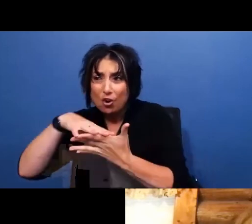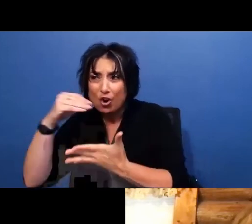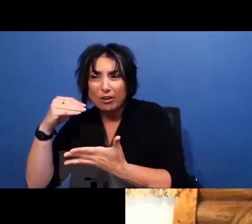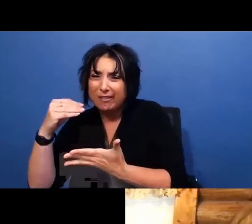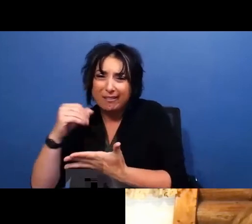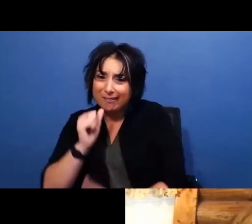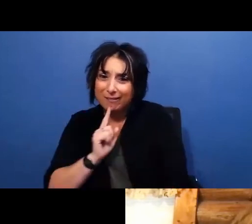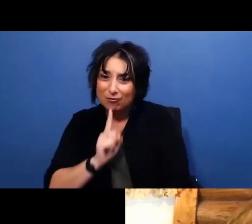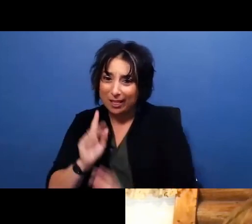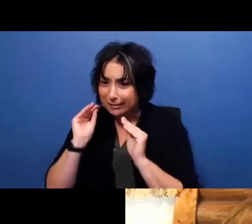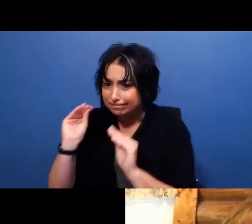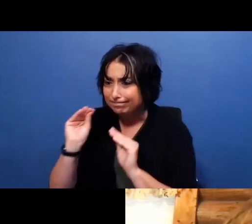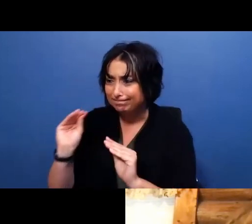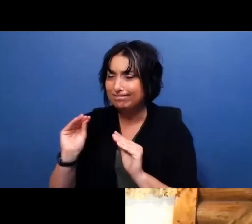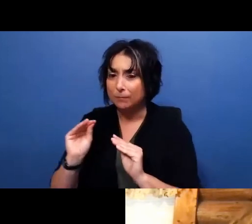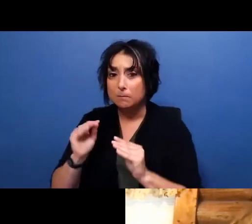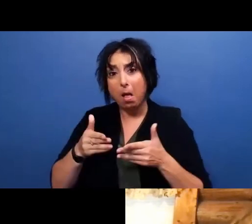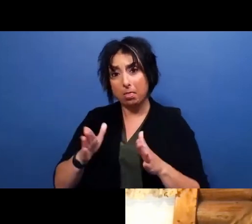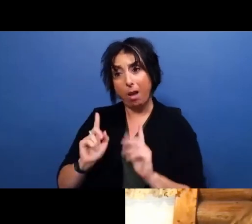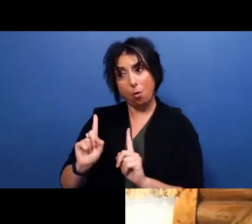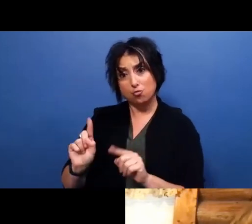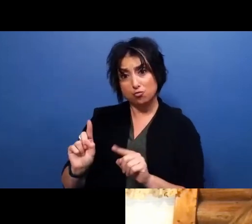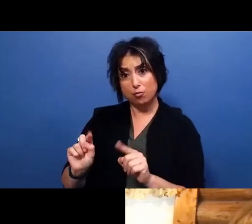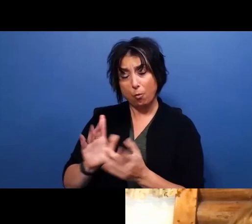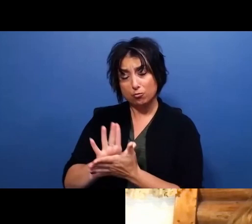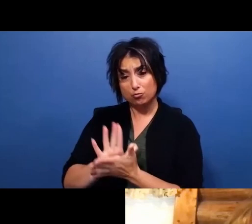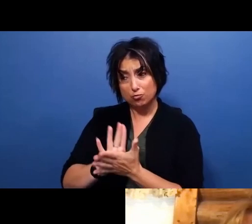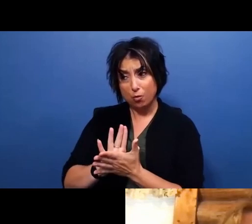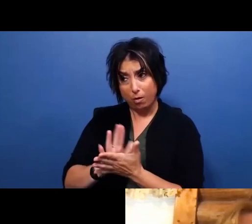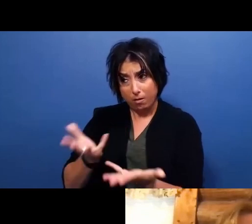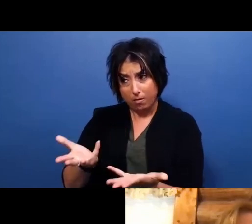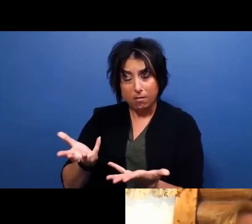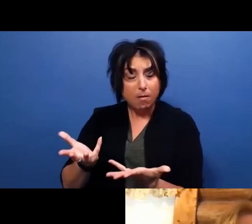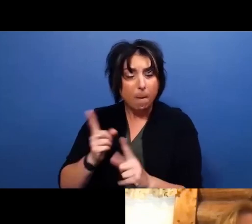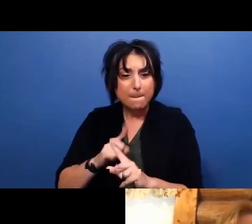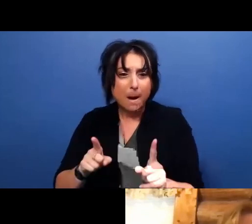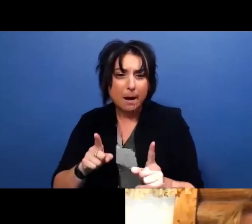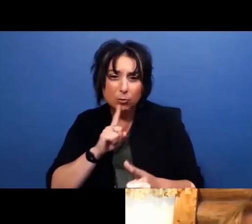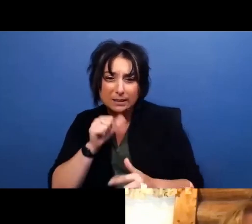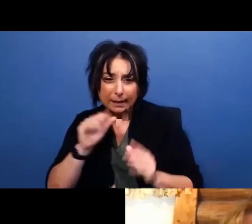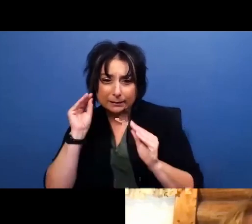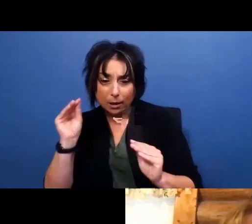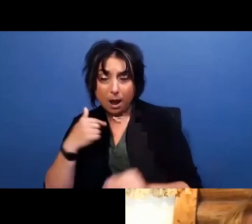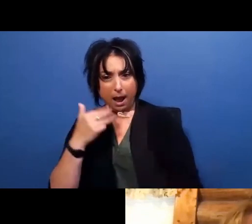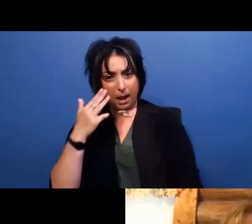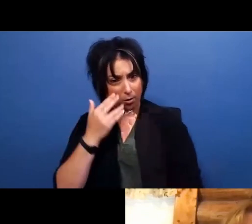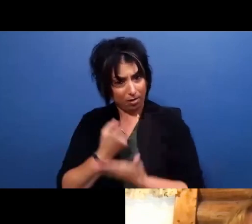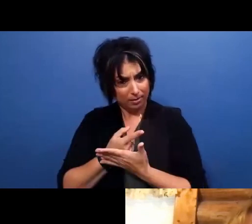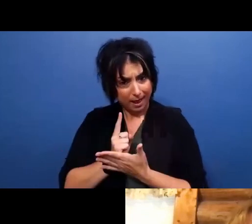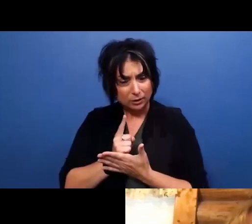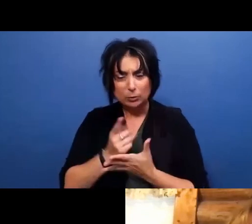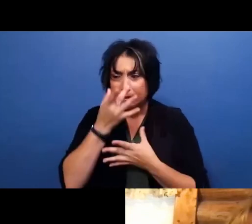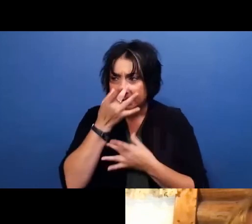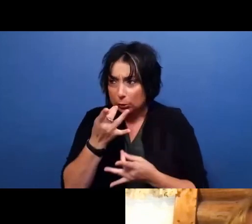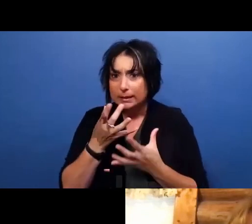go. And so I do think there was a lot of interest last week about deafblind, and I do think that is an area that we can do